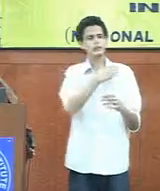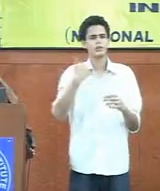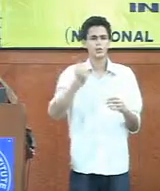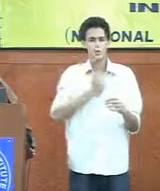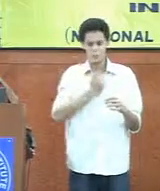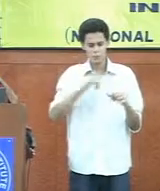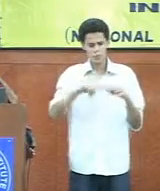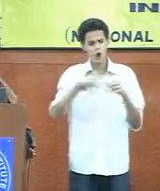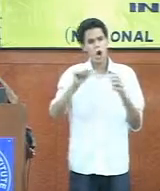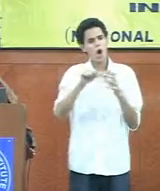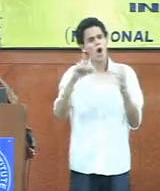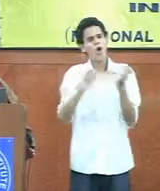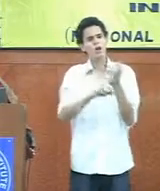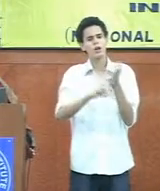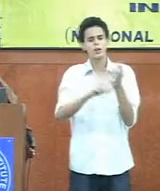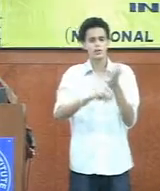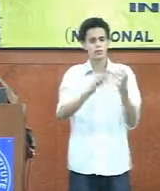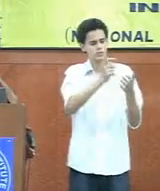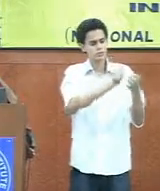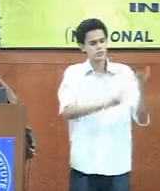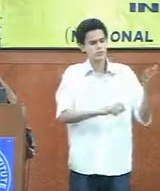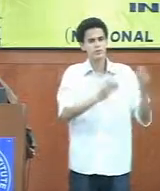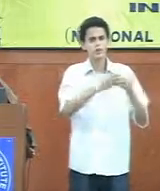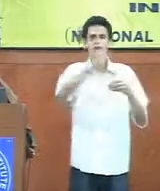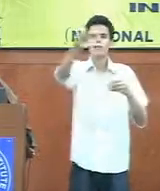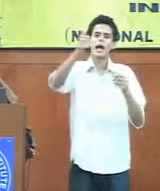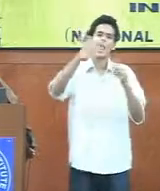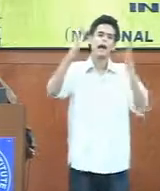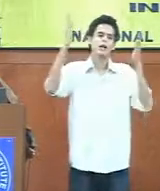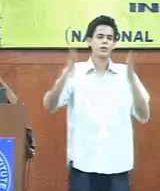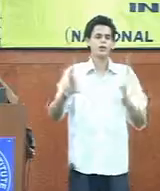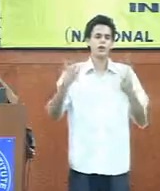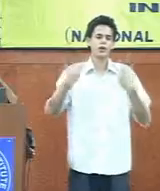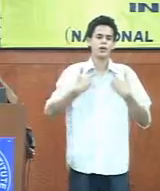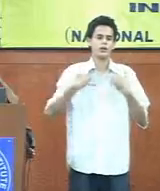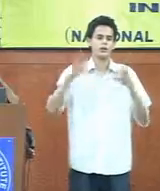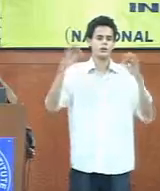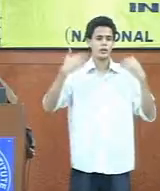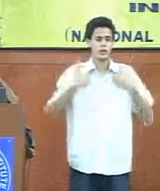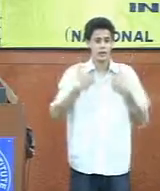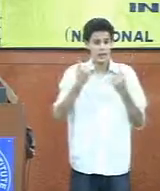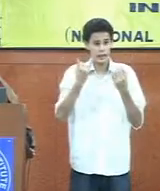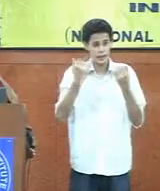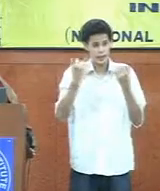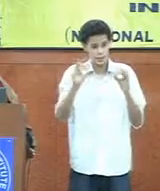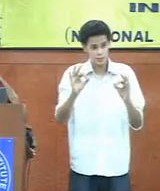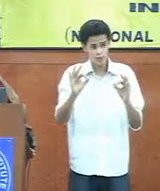their property to anybody whomsoever they may wish to do so.